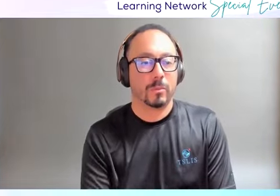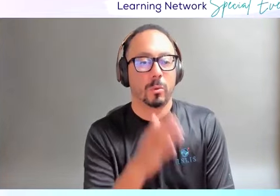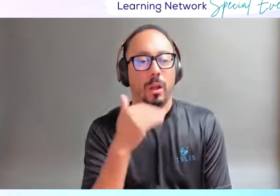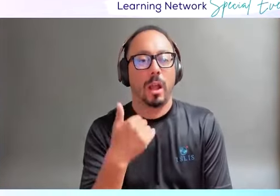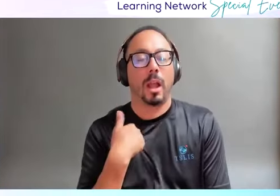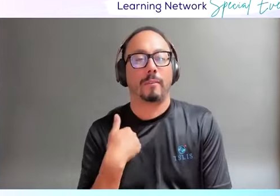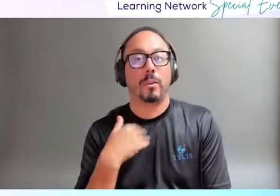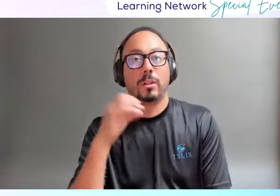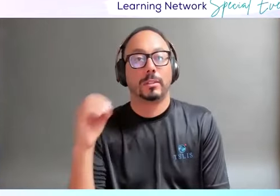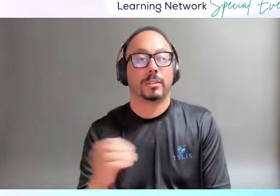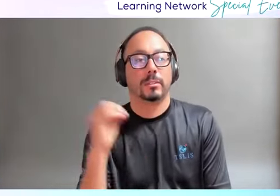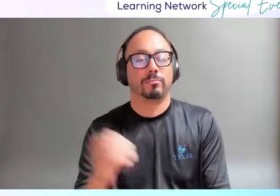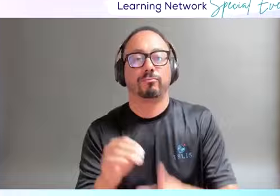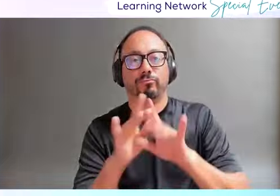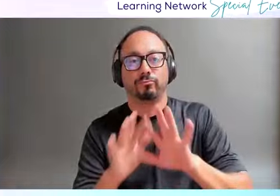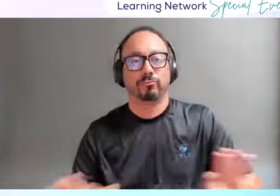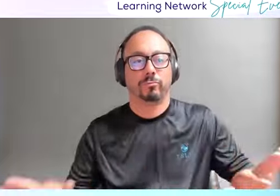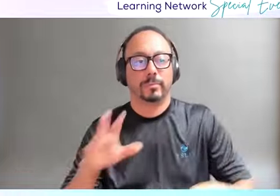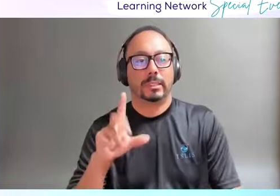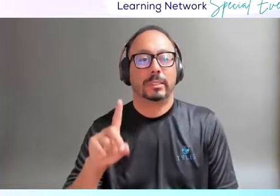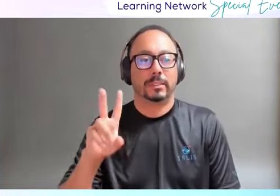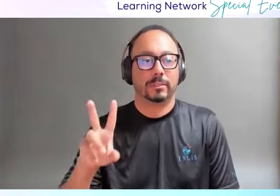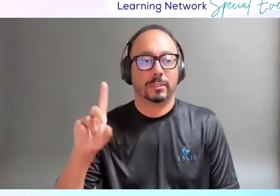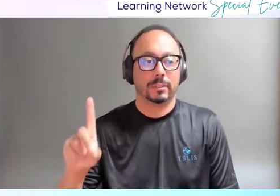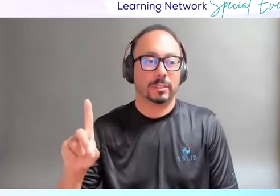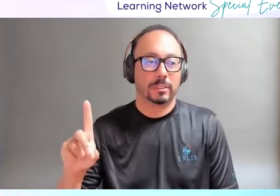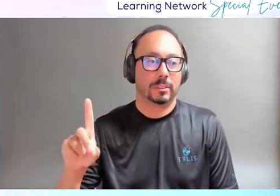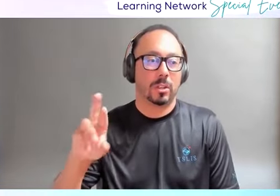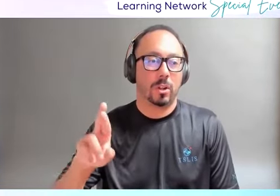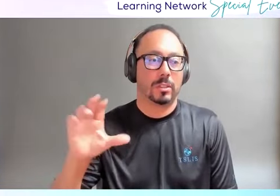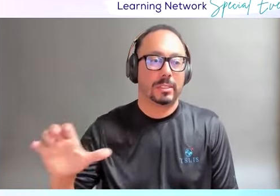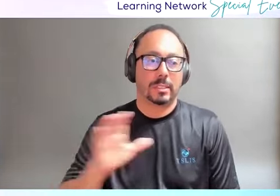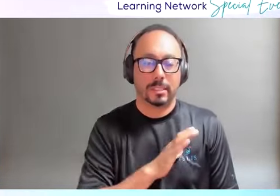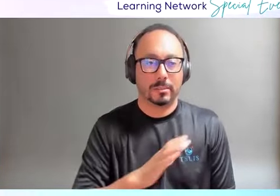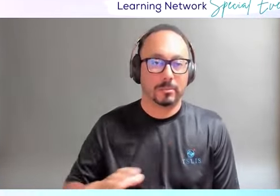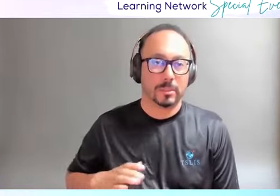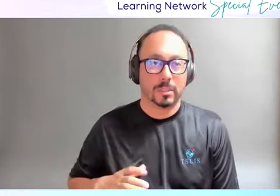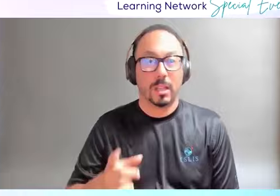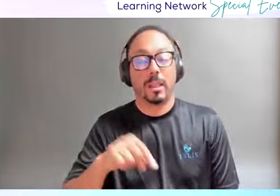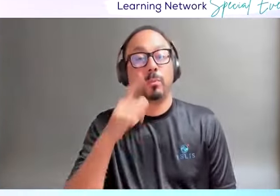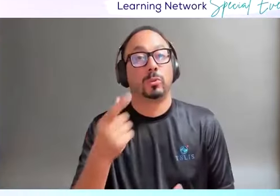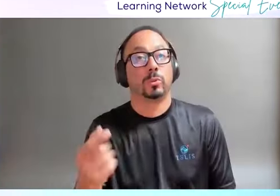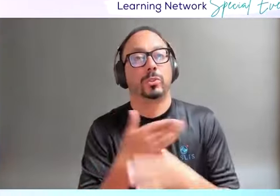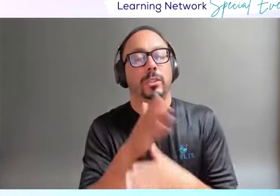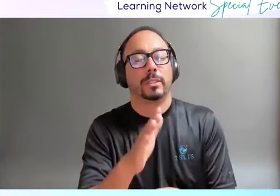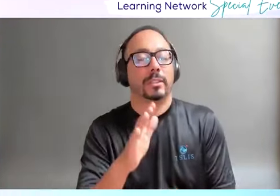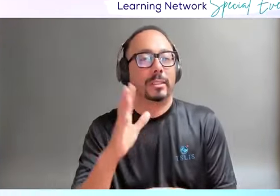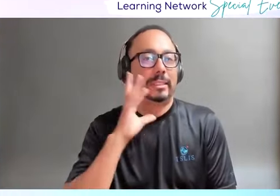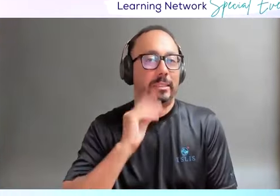Ontario's multidisciplinary DVD-RC committee. They will share their experience on the committee and insights from an upcoming